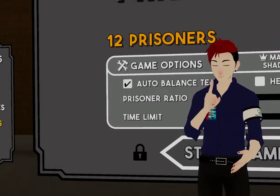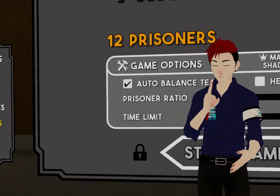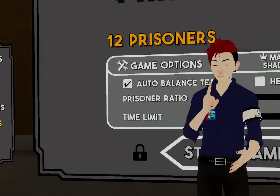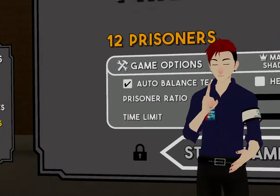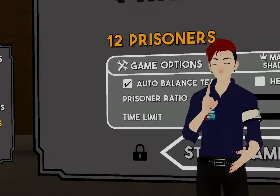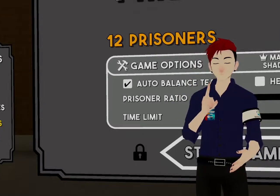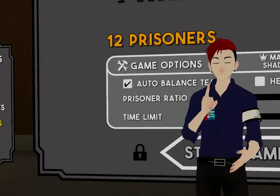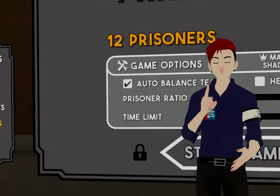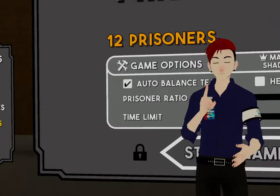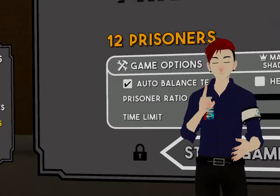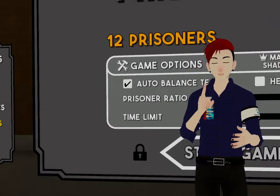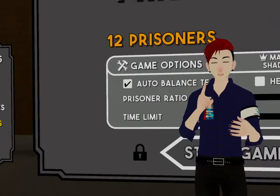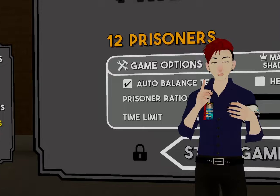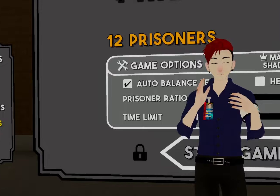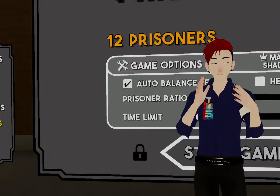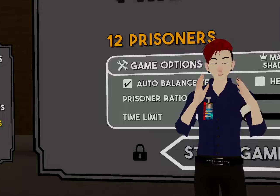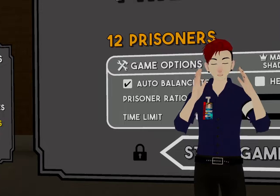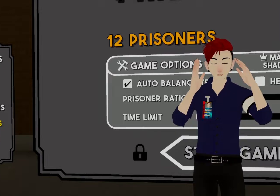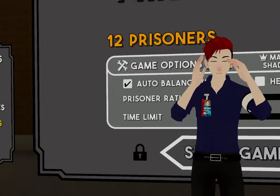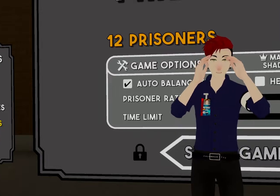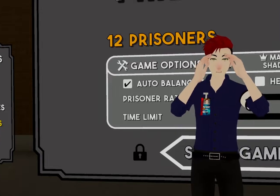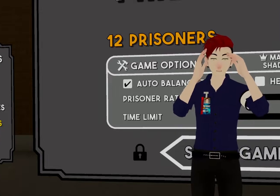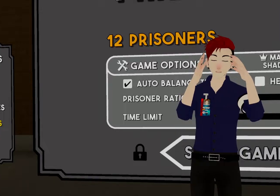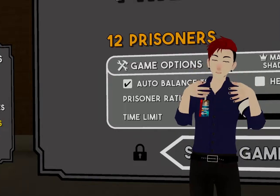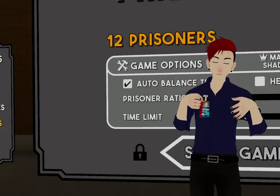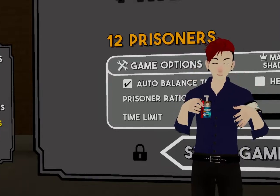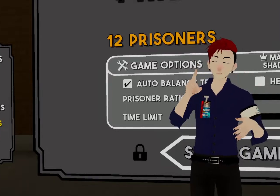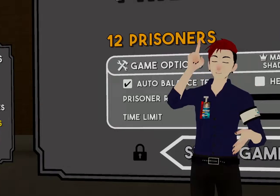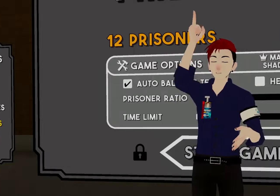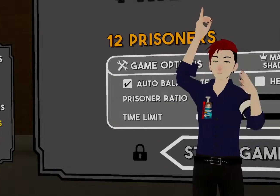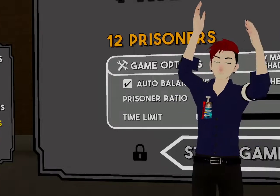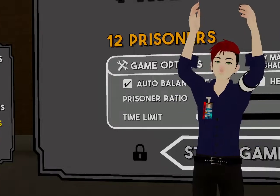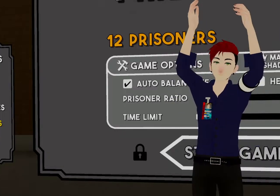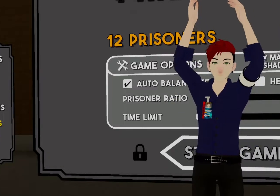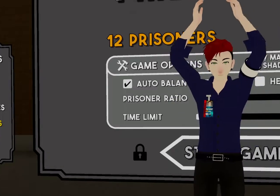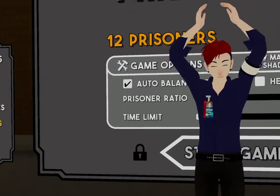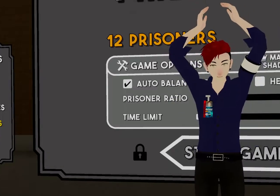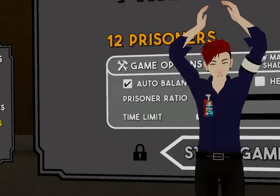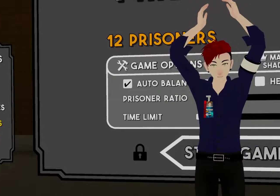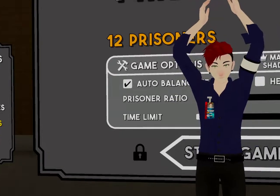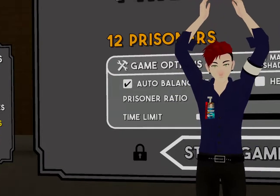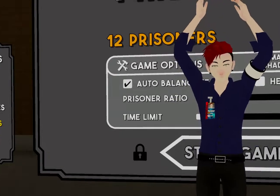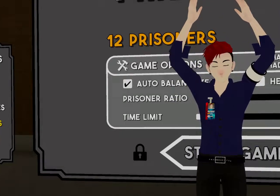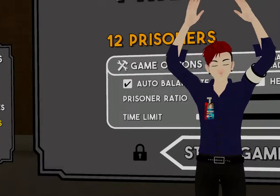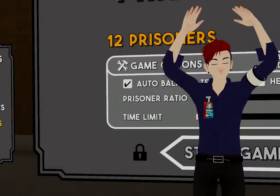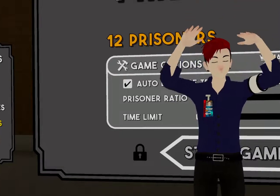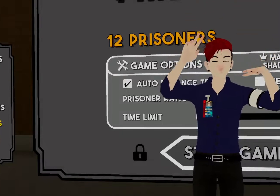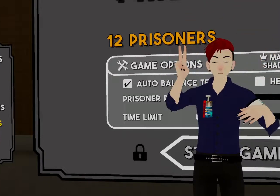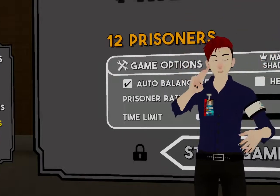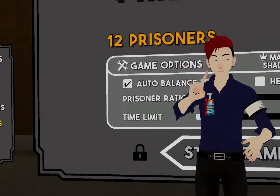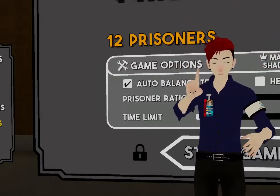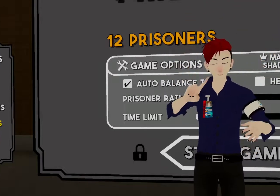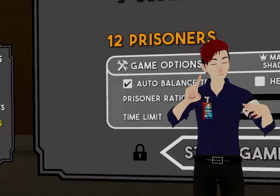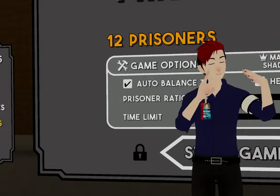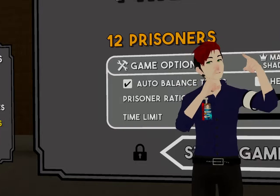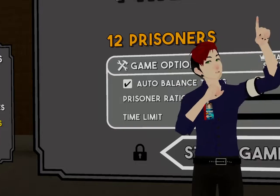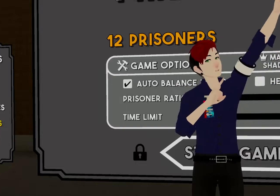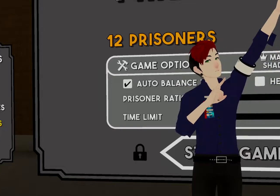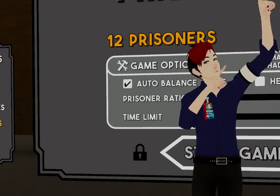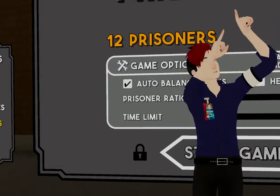really. So that is going to be, you can say the vent. Like, where is it? You're going to point